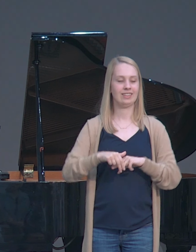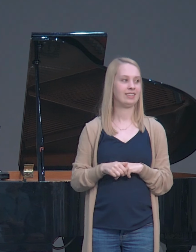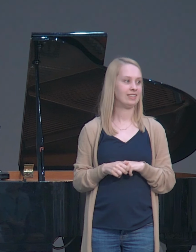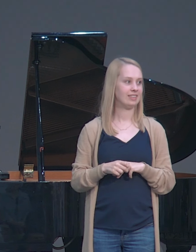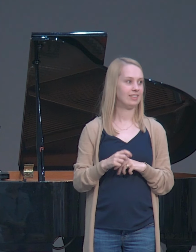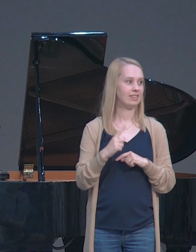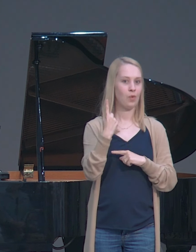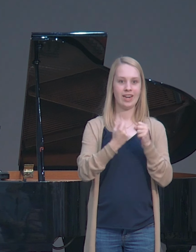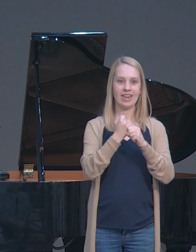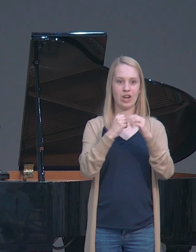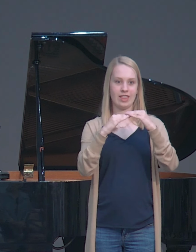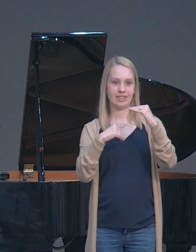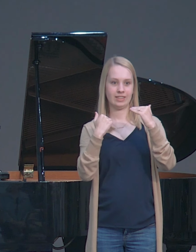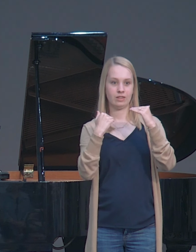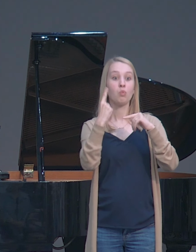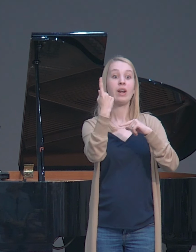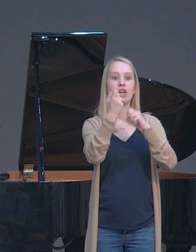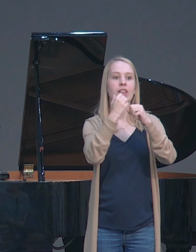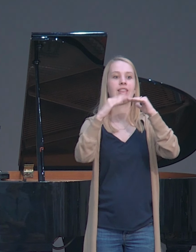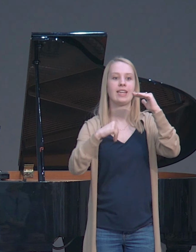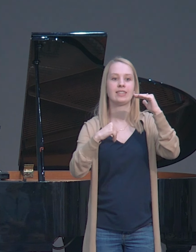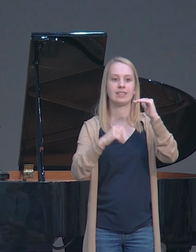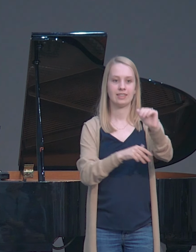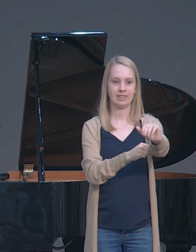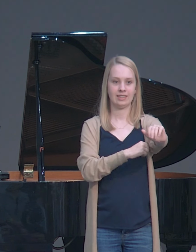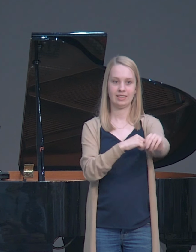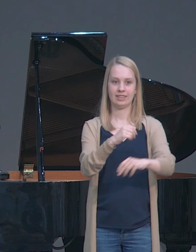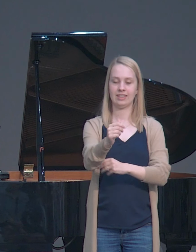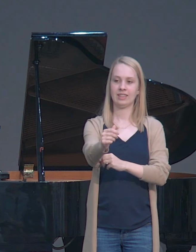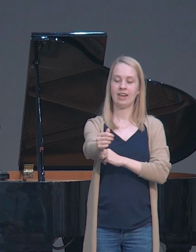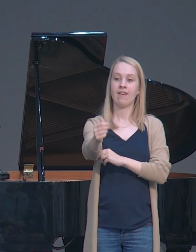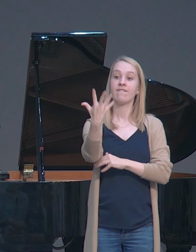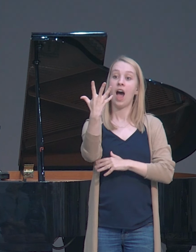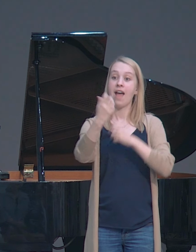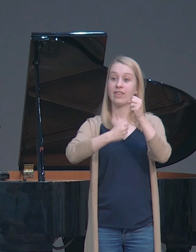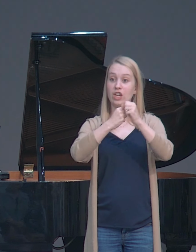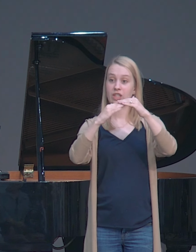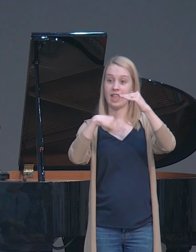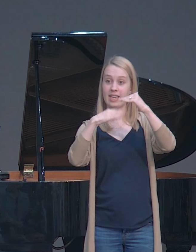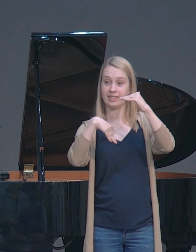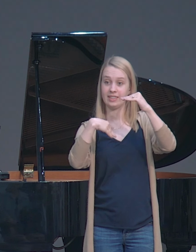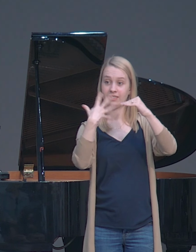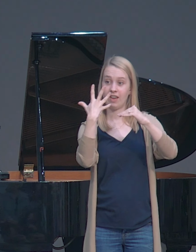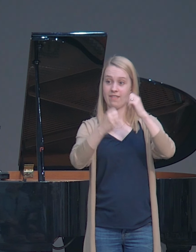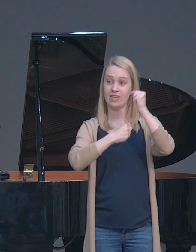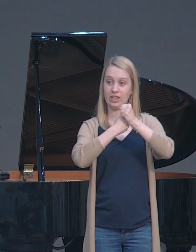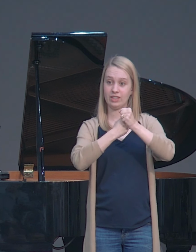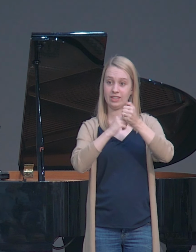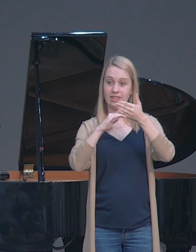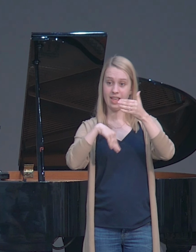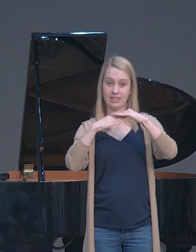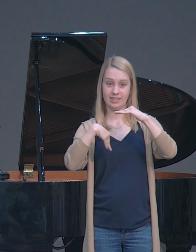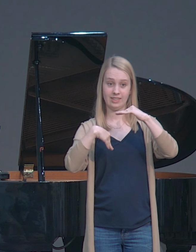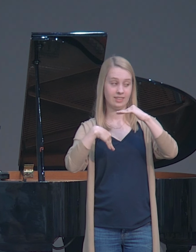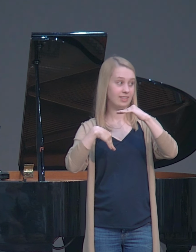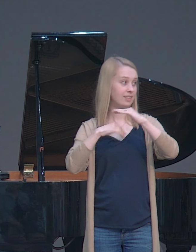just a year or less. How about 5 years or less? If you've been a mother for 5 years or less, please be